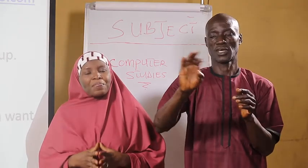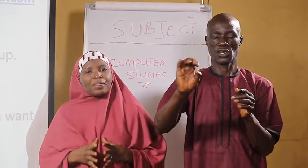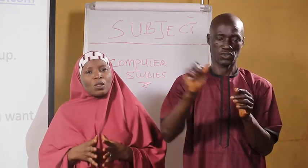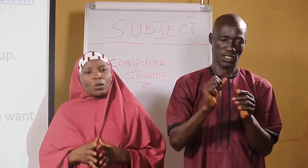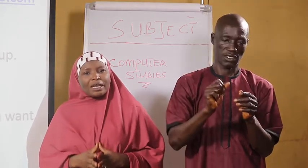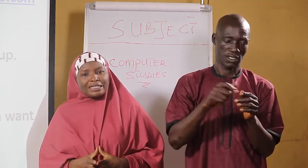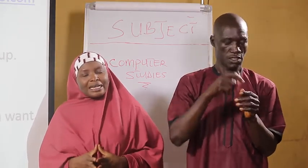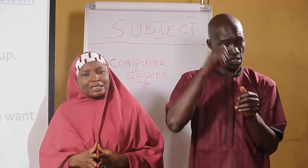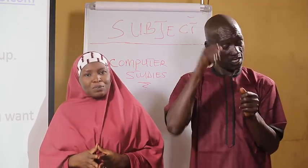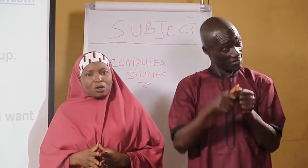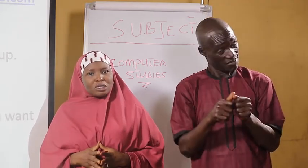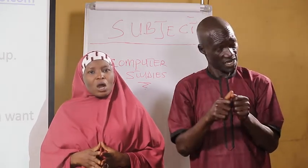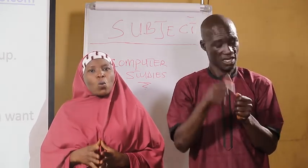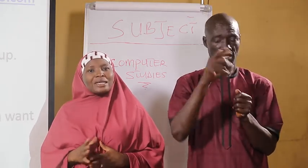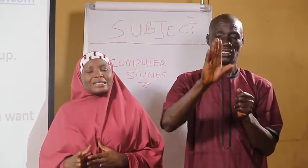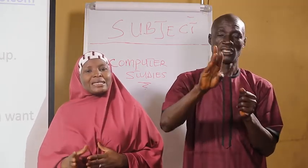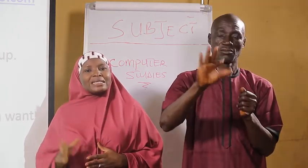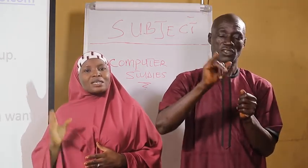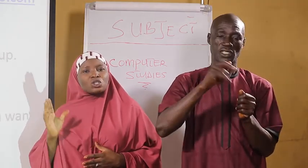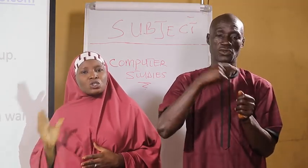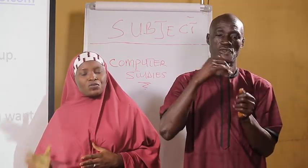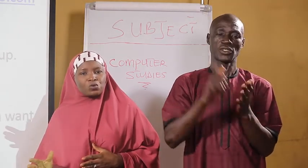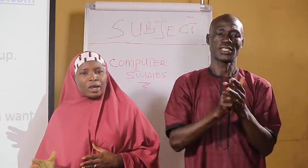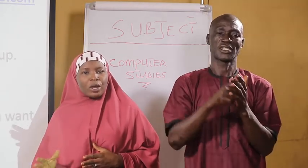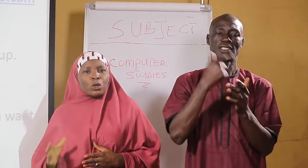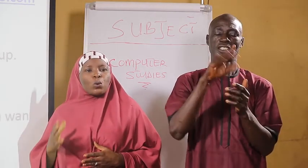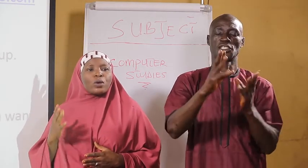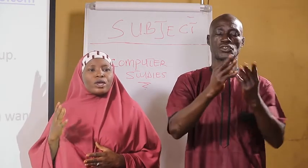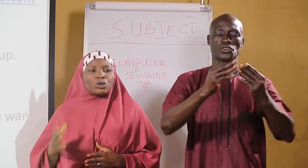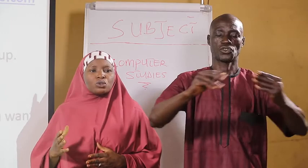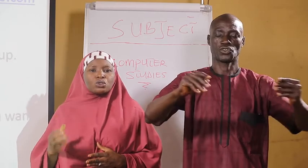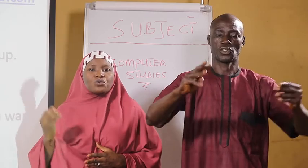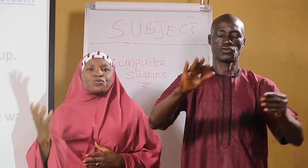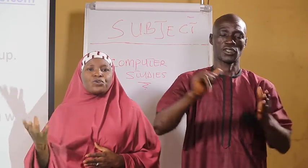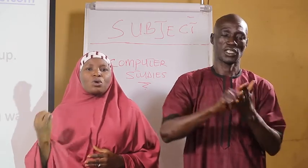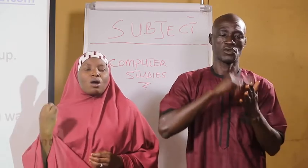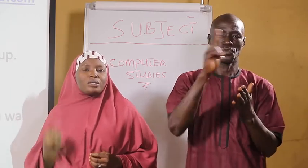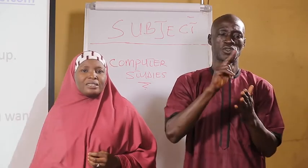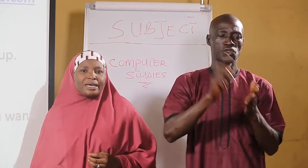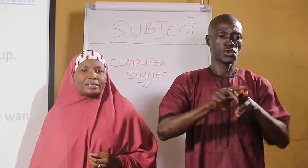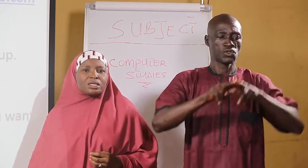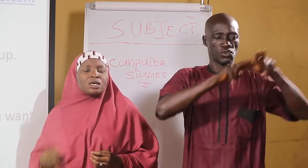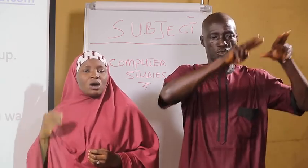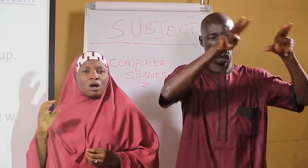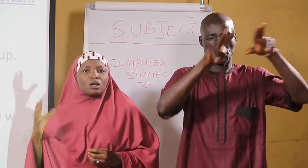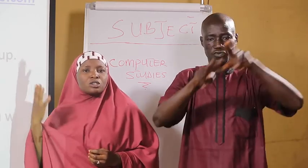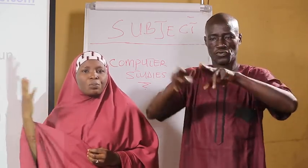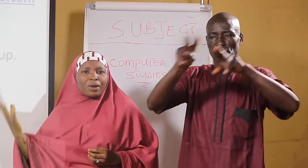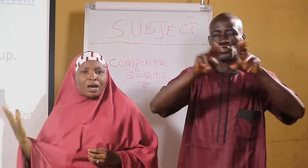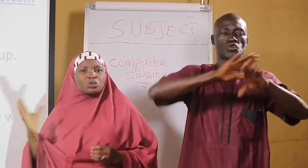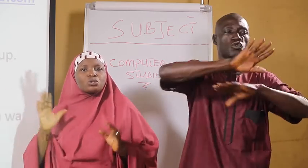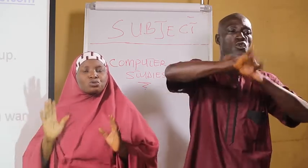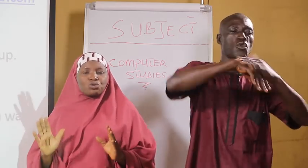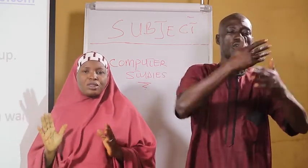Remember, internet browser, we said, is a software we use to view content or